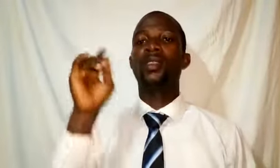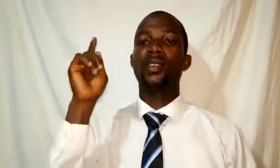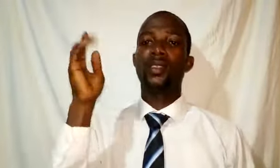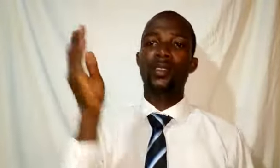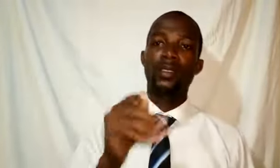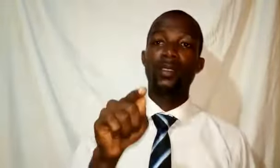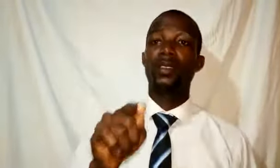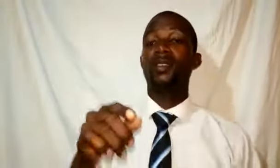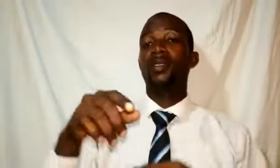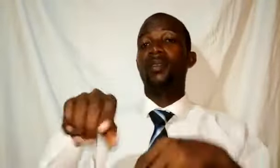or